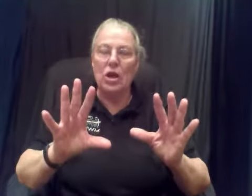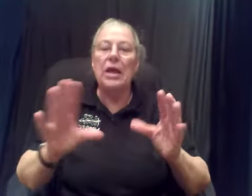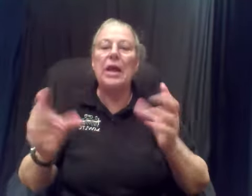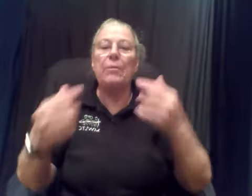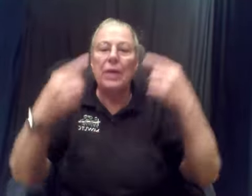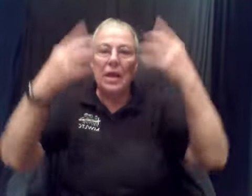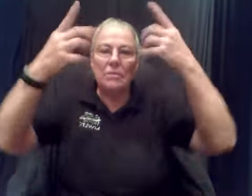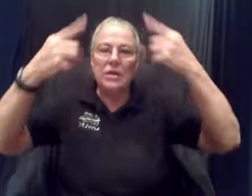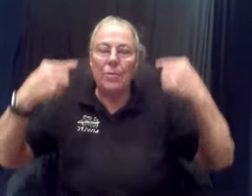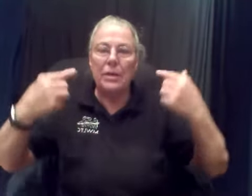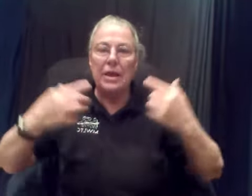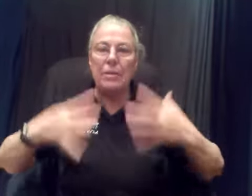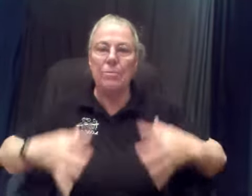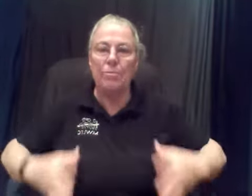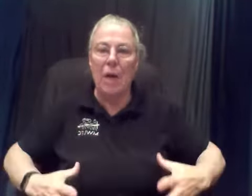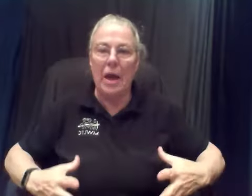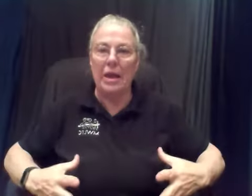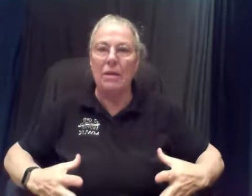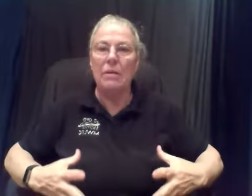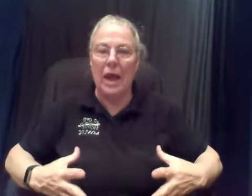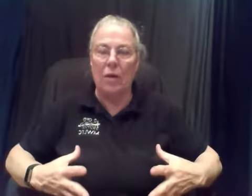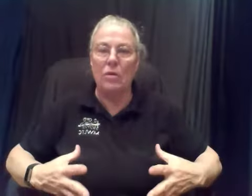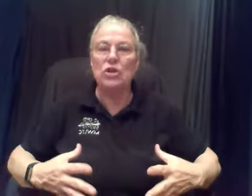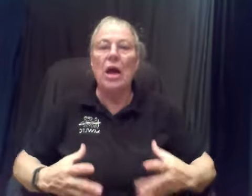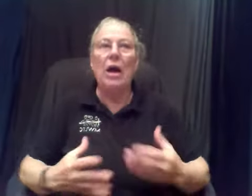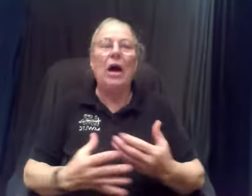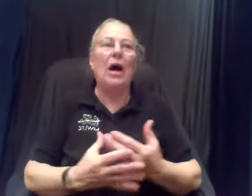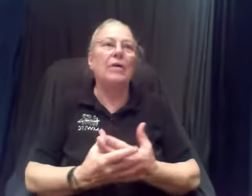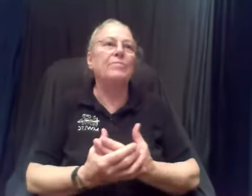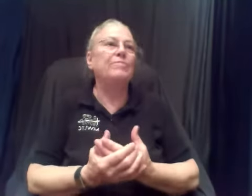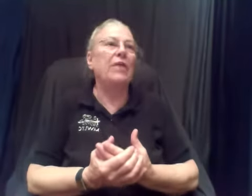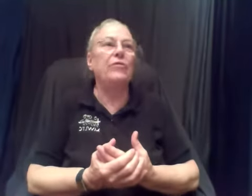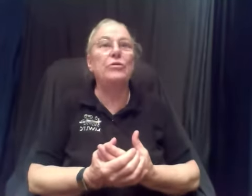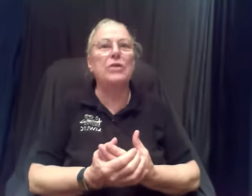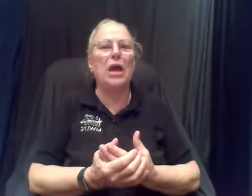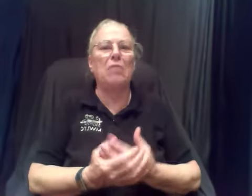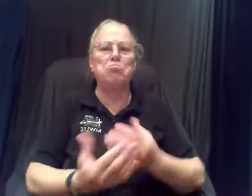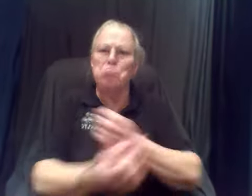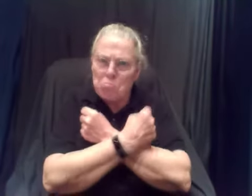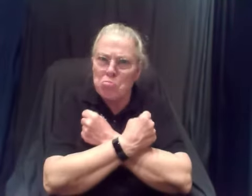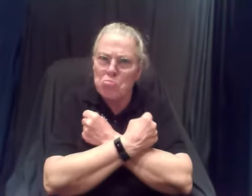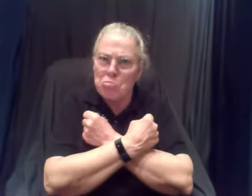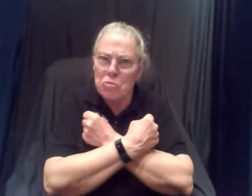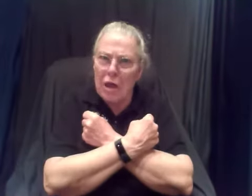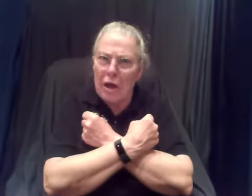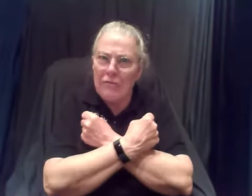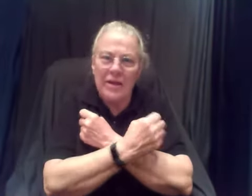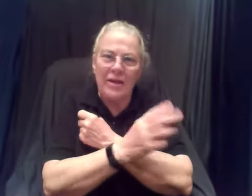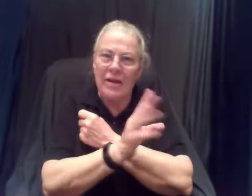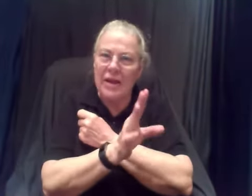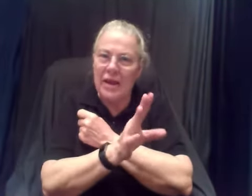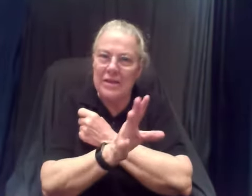It becomes complete body language. If you say love,